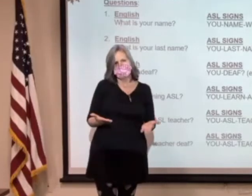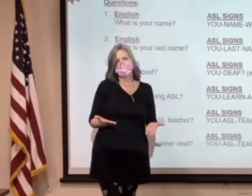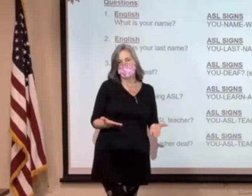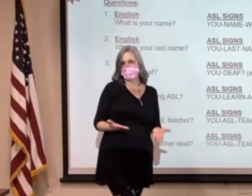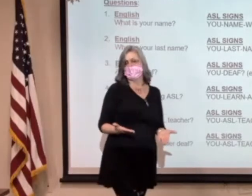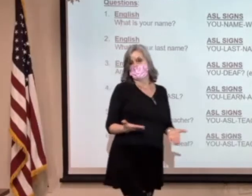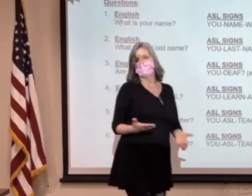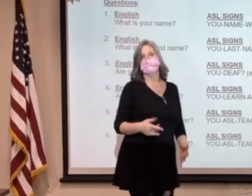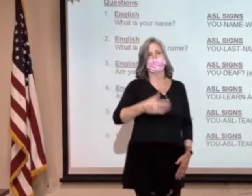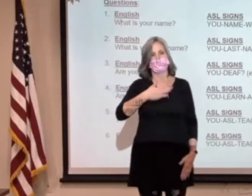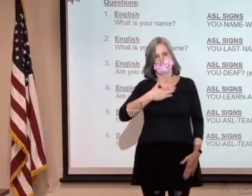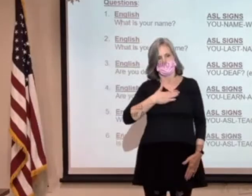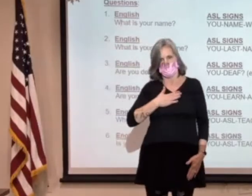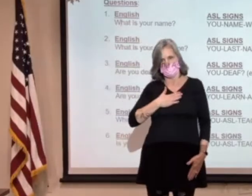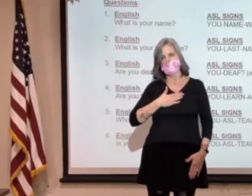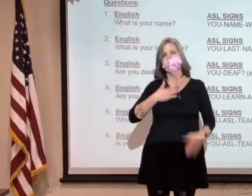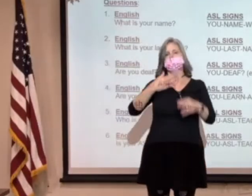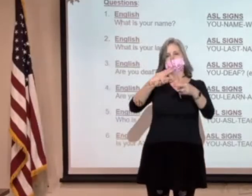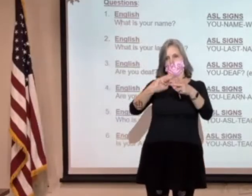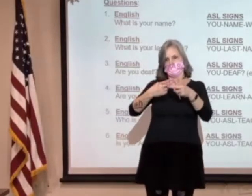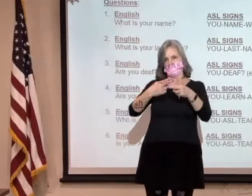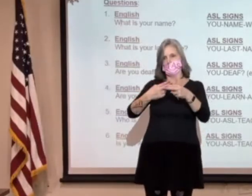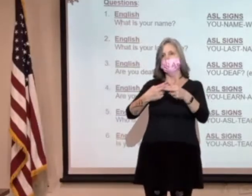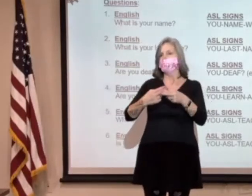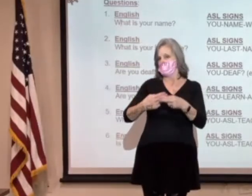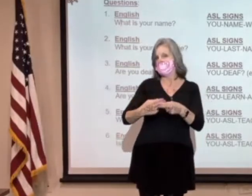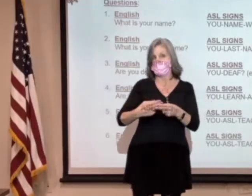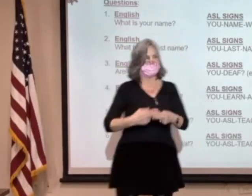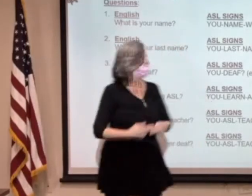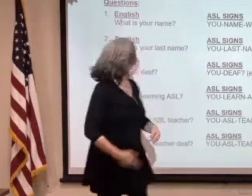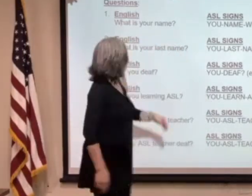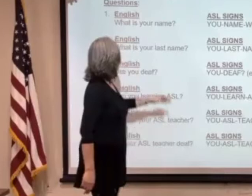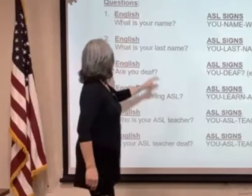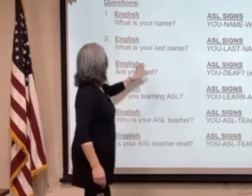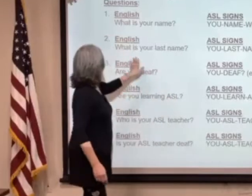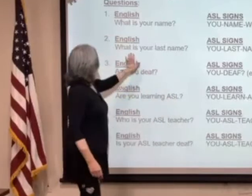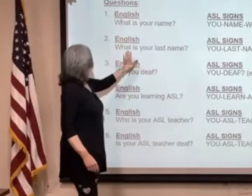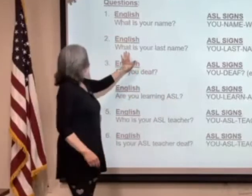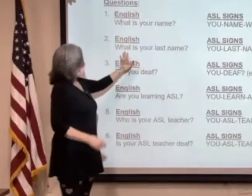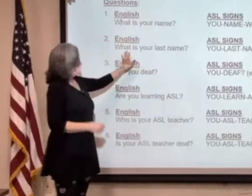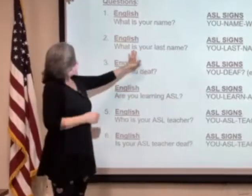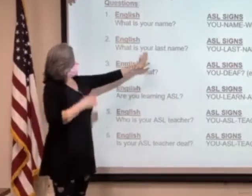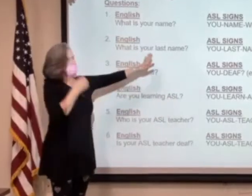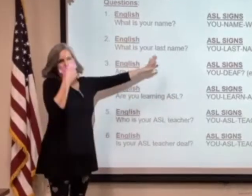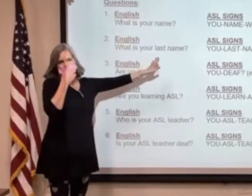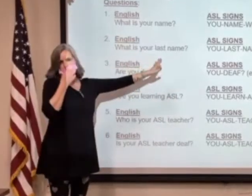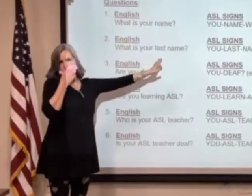you'd be able to fill in the blank with my name, and then you fingerspell that. English, what is your last name?